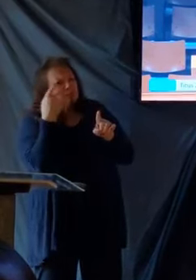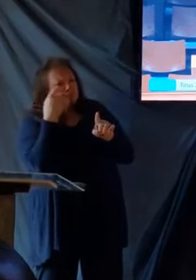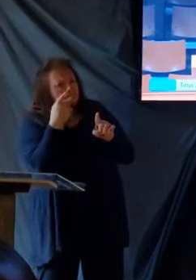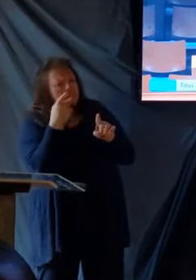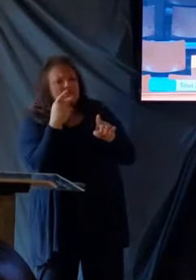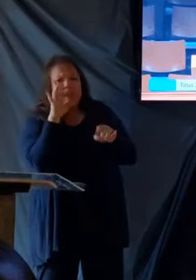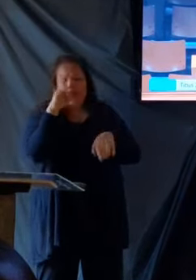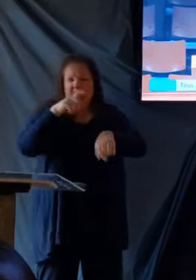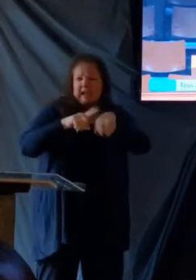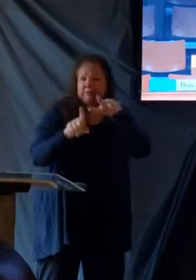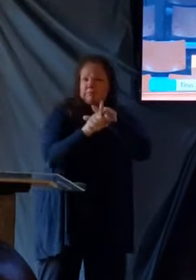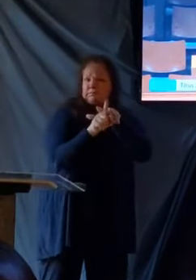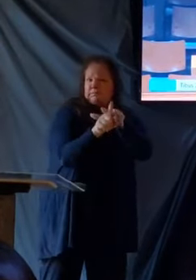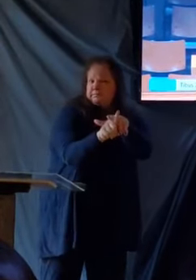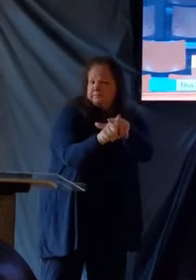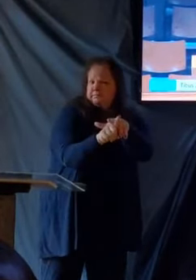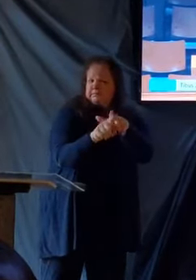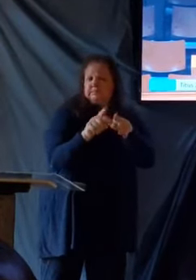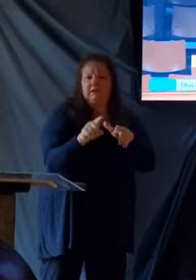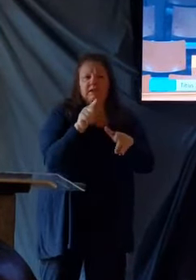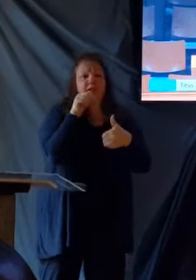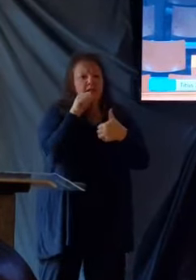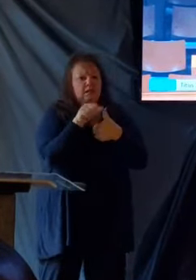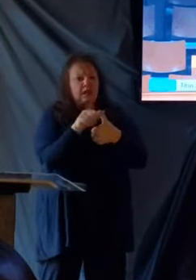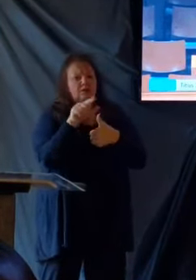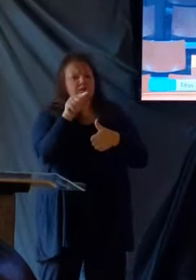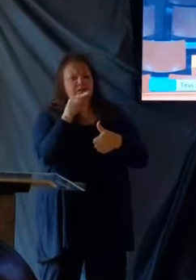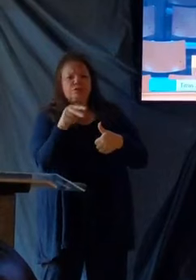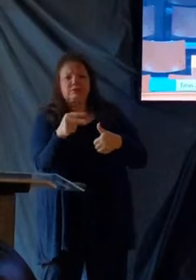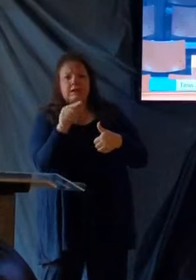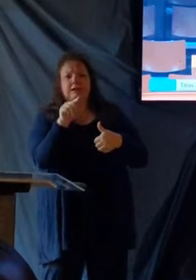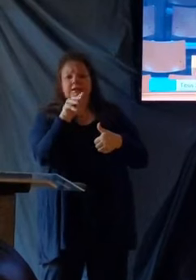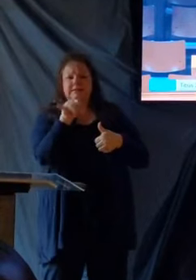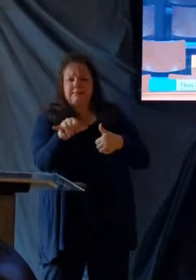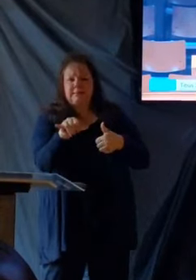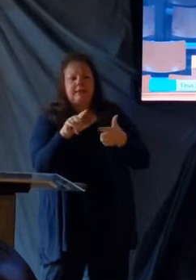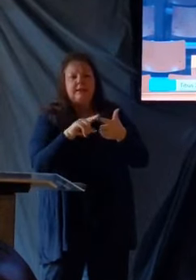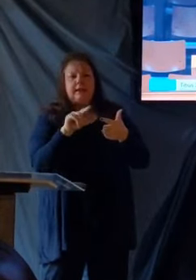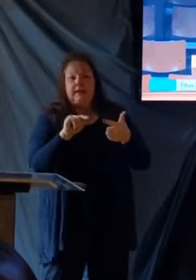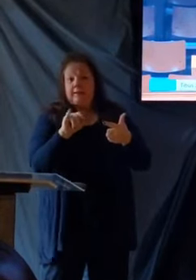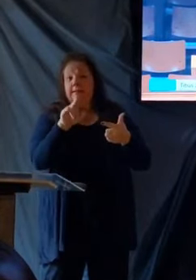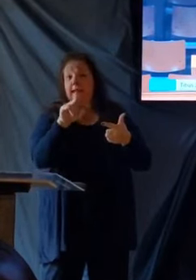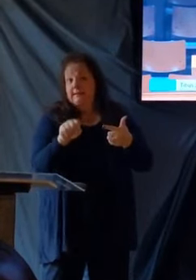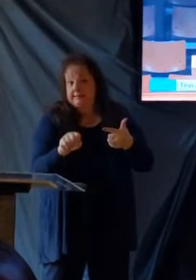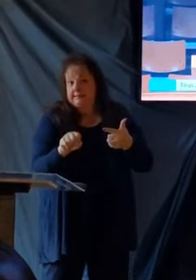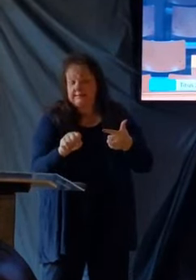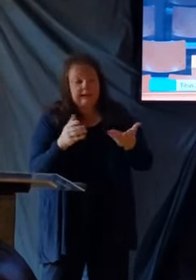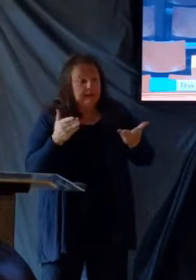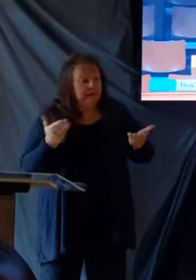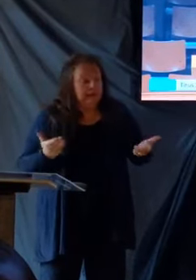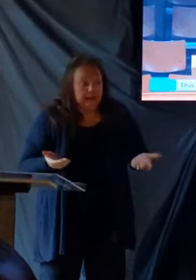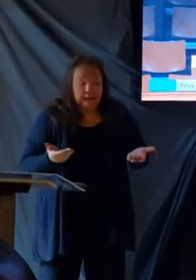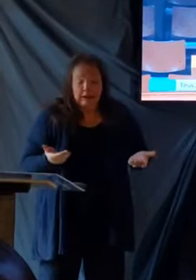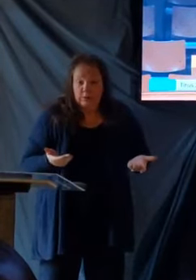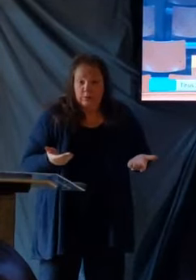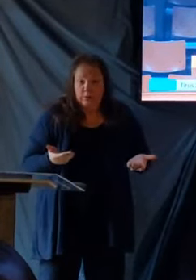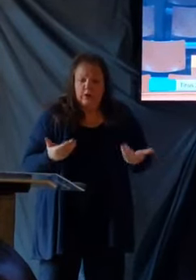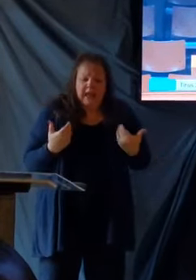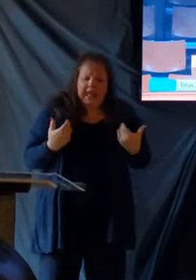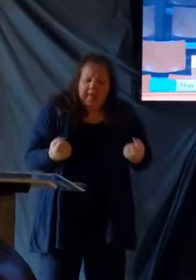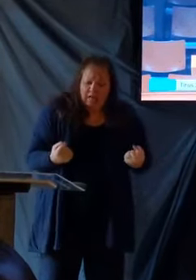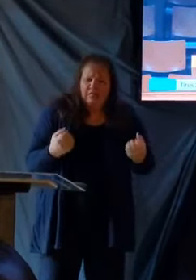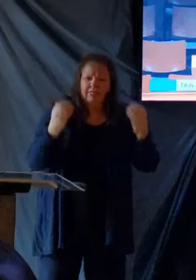times in the pastoral epistles, 1st and 2nd Timothy and Titus. Here,